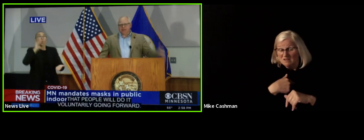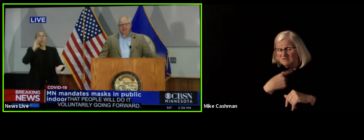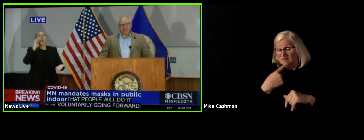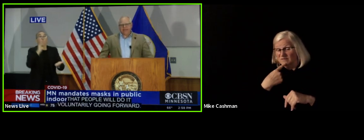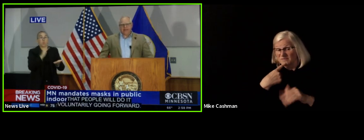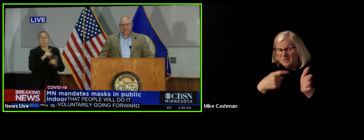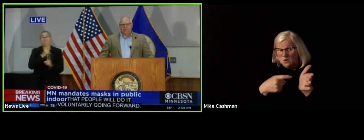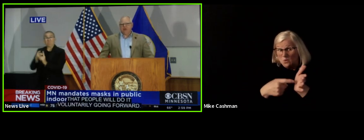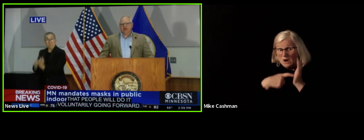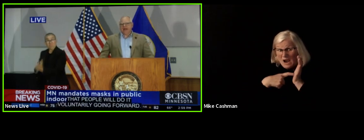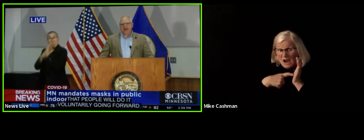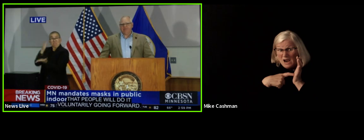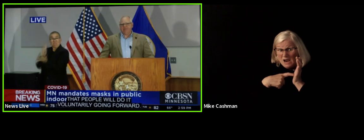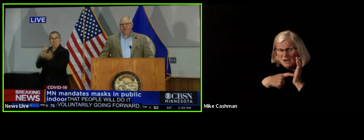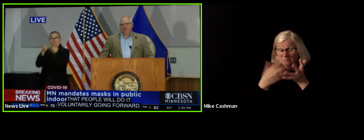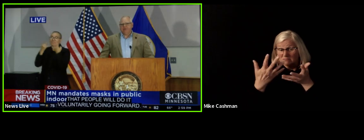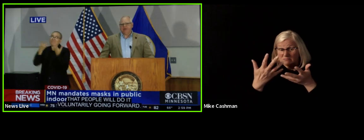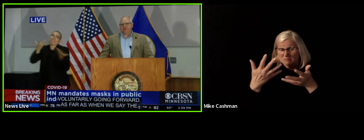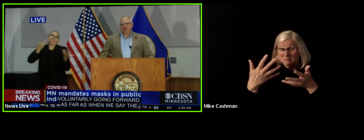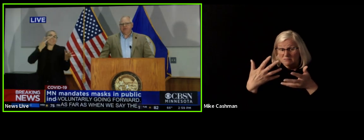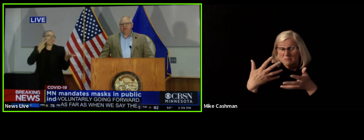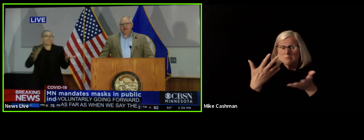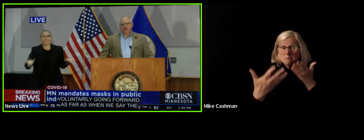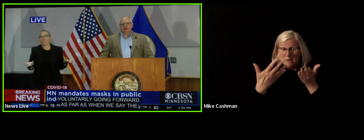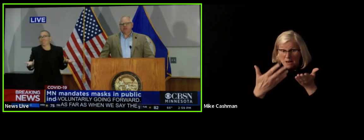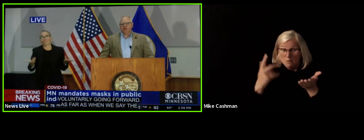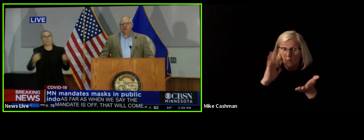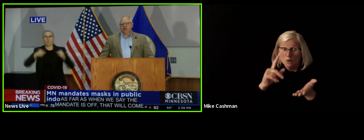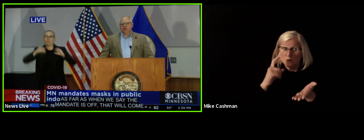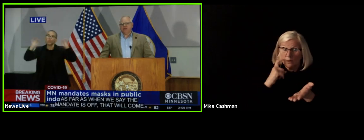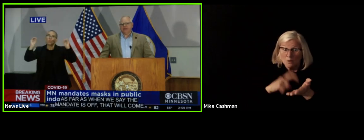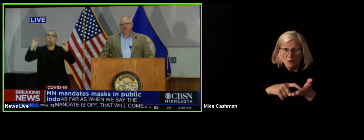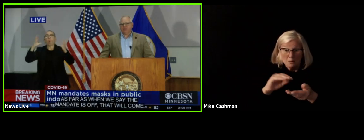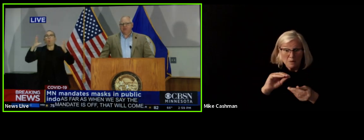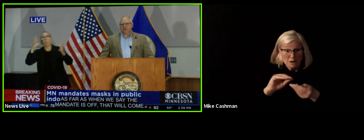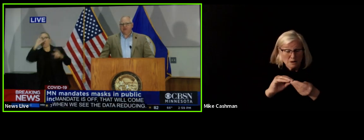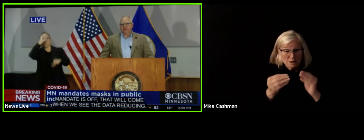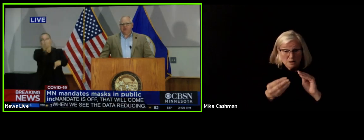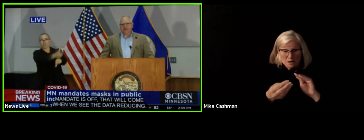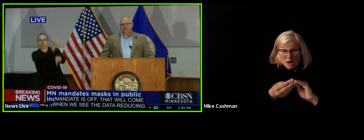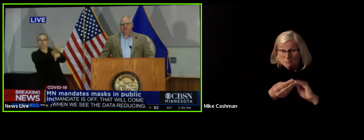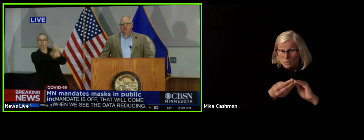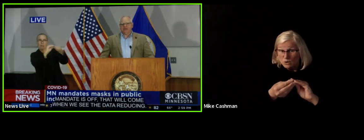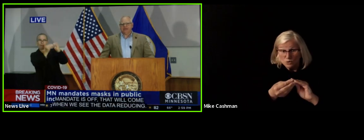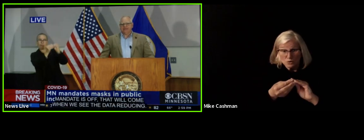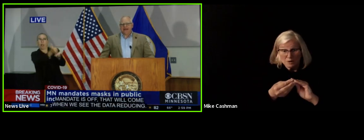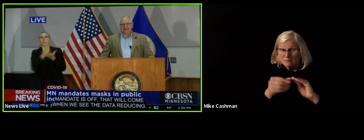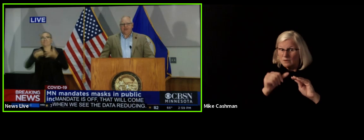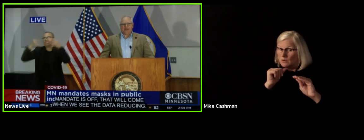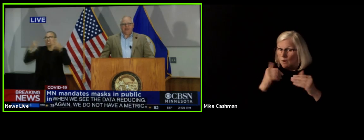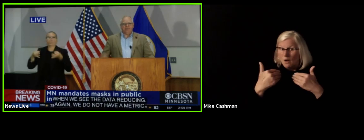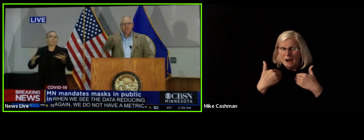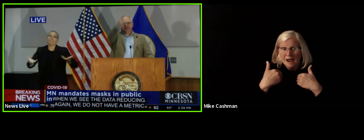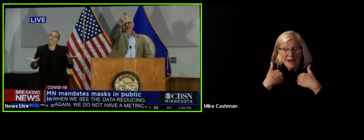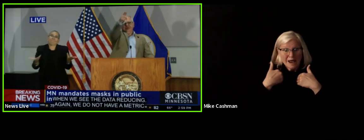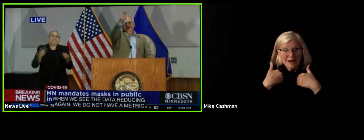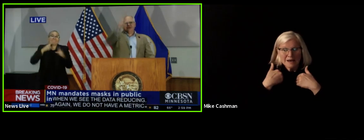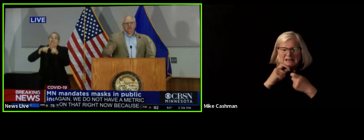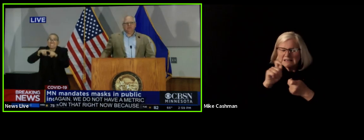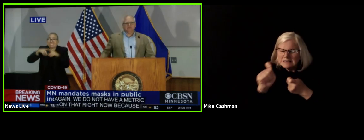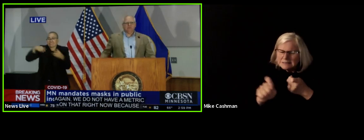reducing. And again, we don't have the metric on that right now because nobody knows exactly what that's going to look like because no state has got there yet.